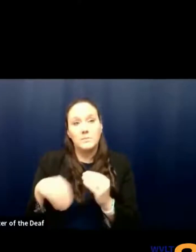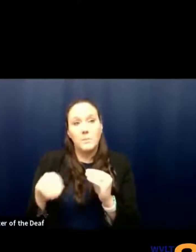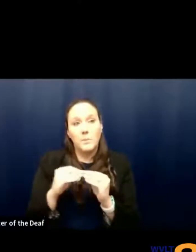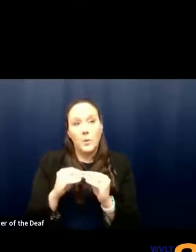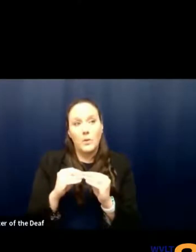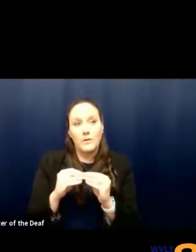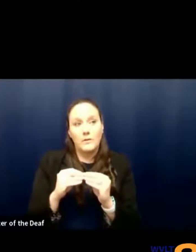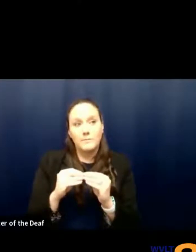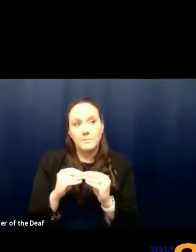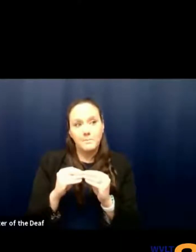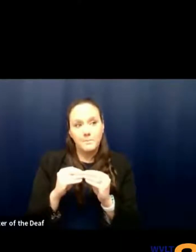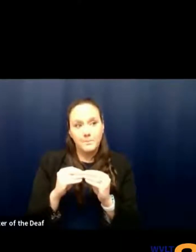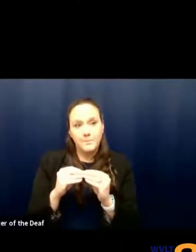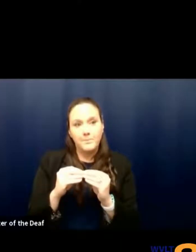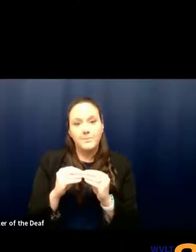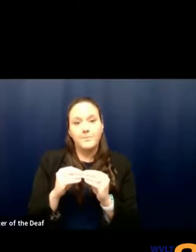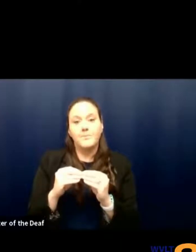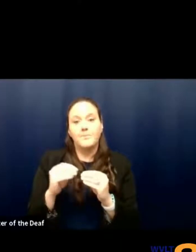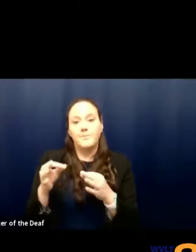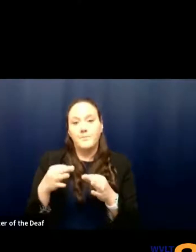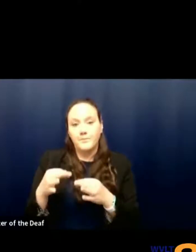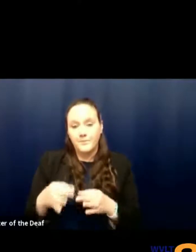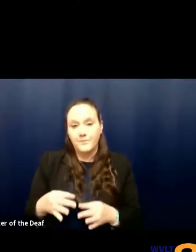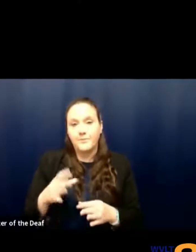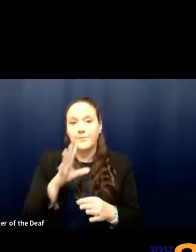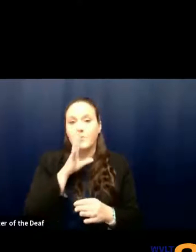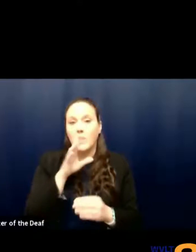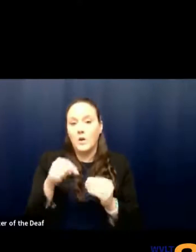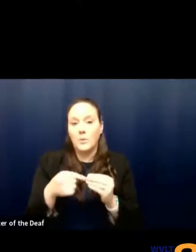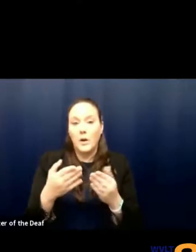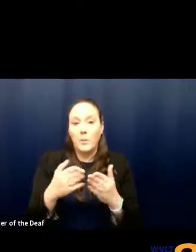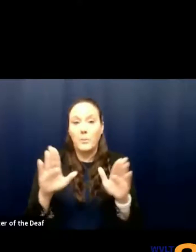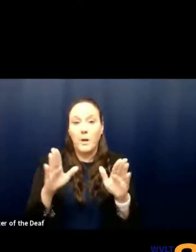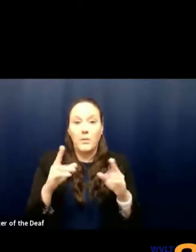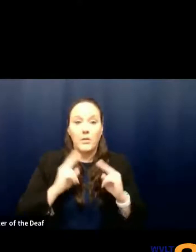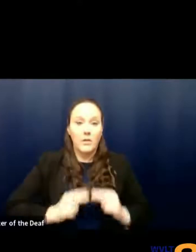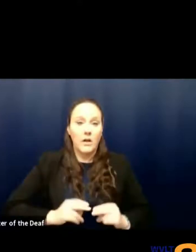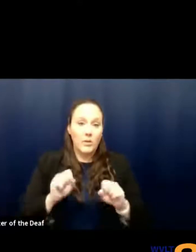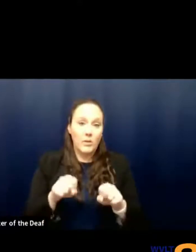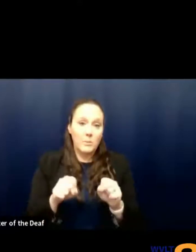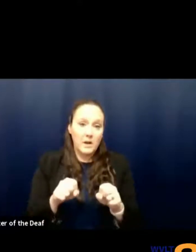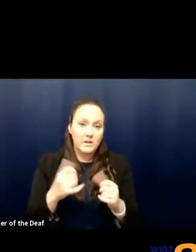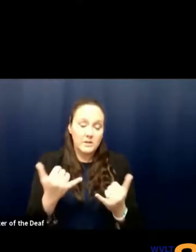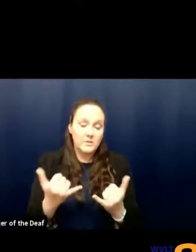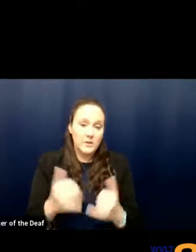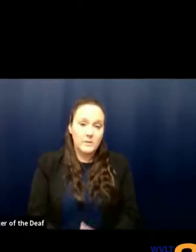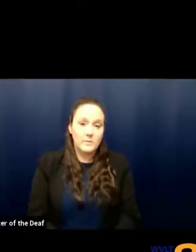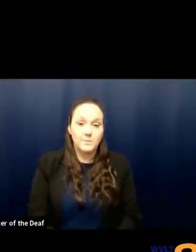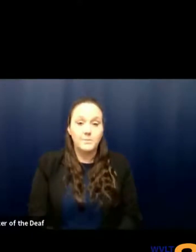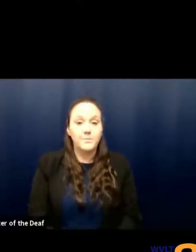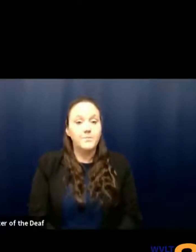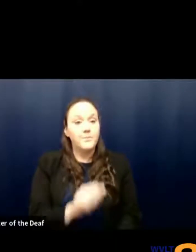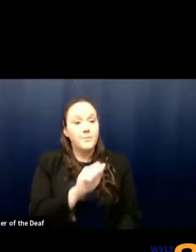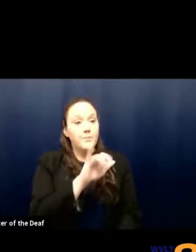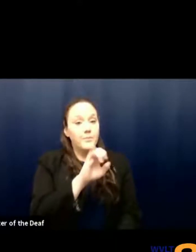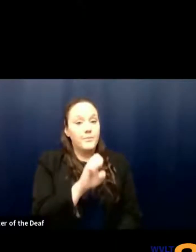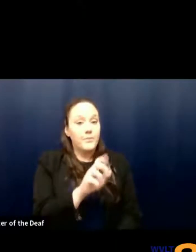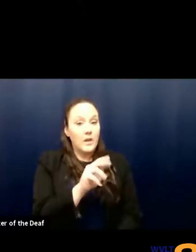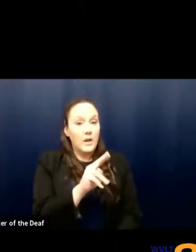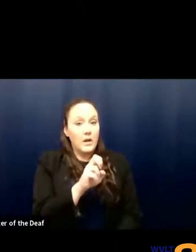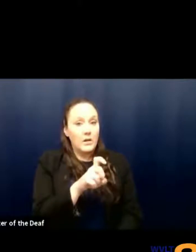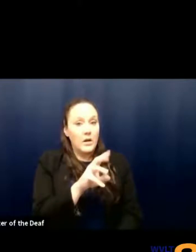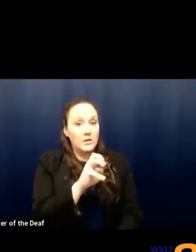completely describe and talk about what public health capacity looks like right now. From Allie with Knox News, how can